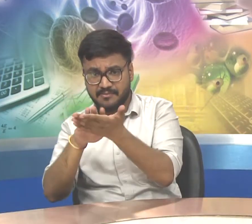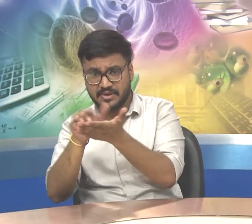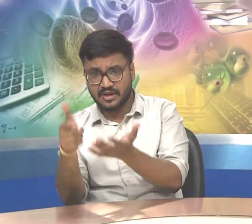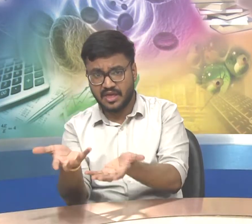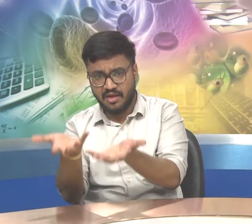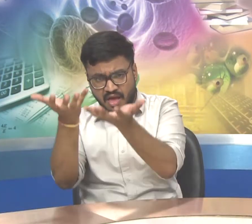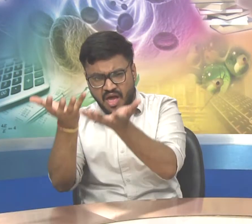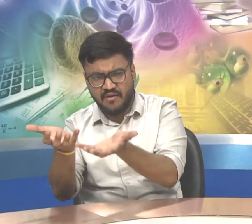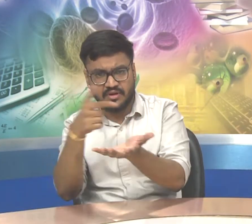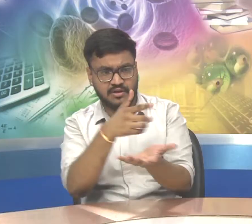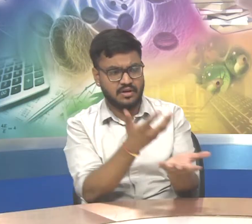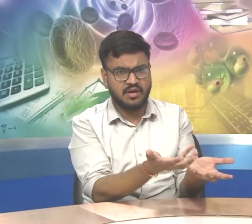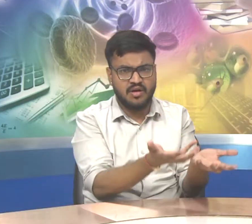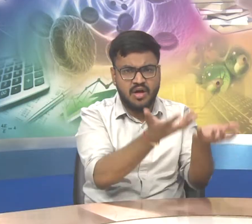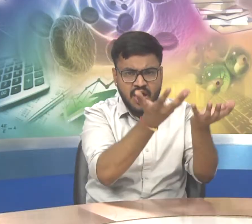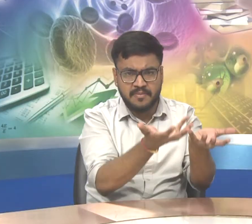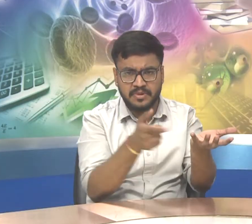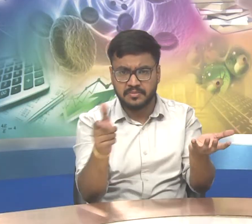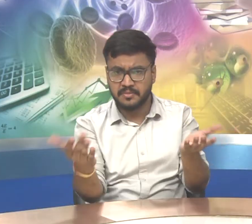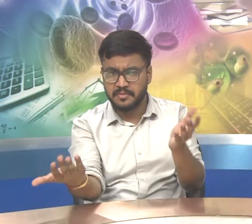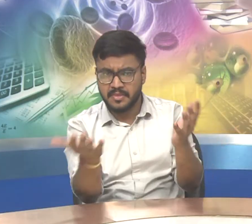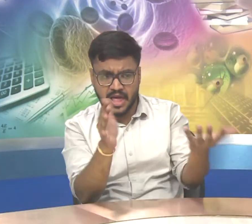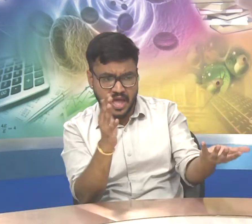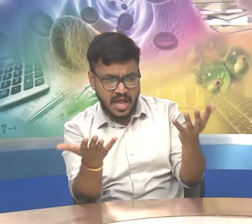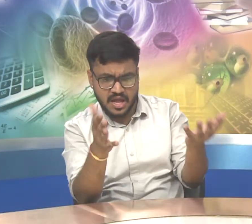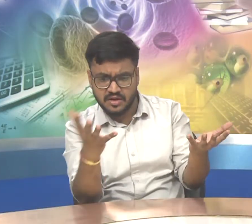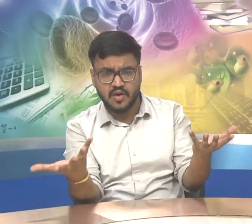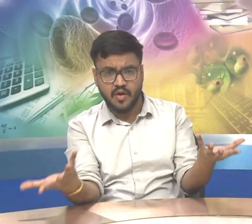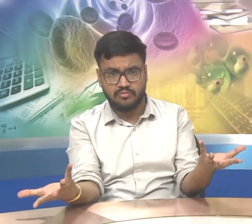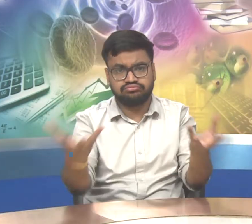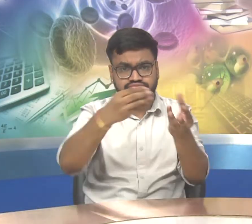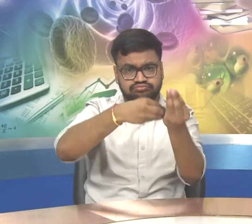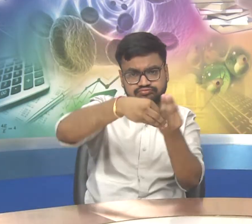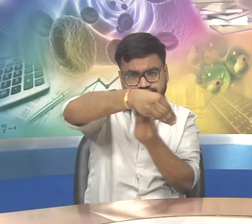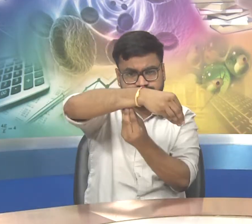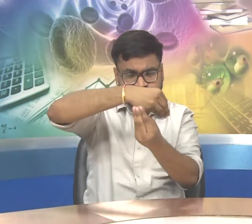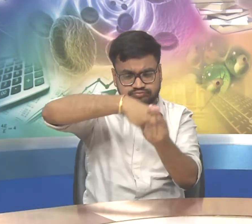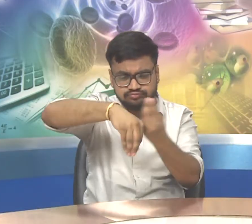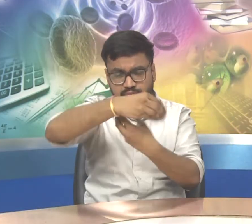masses of elements that join together to make a compound.